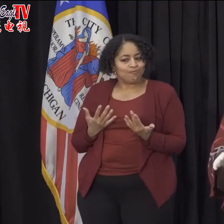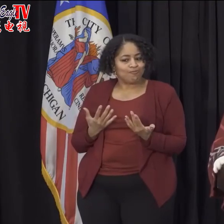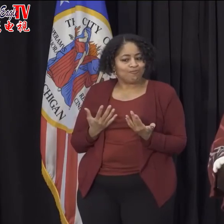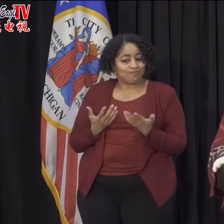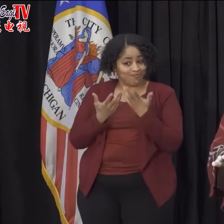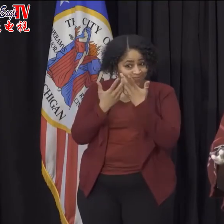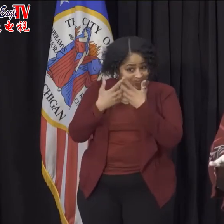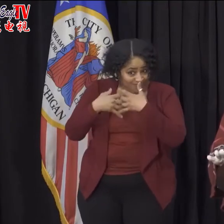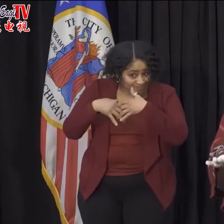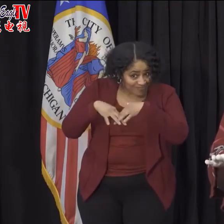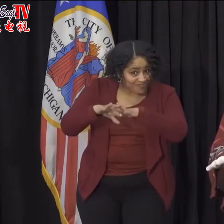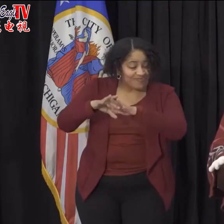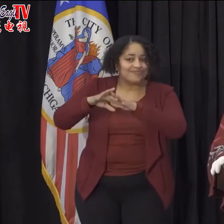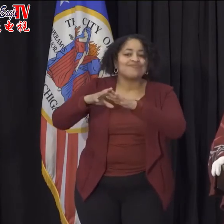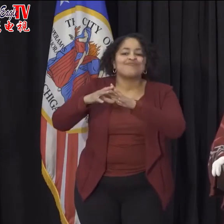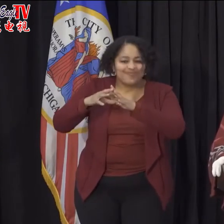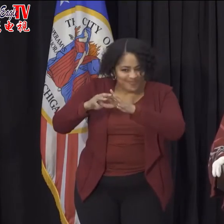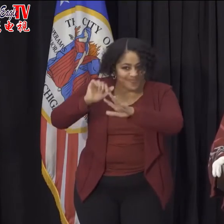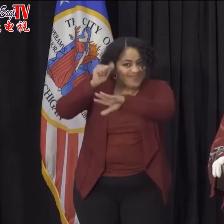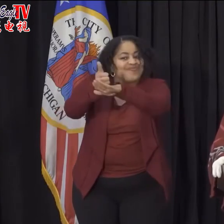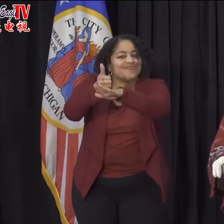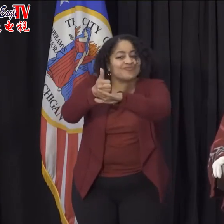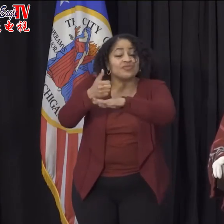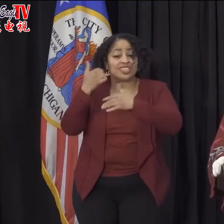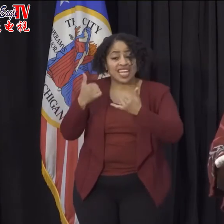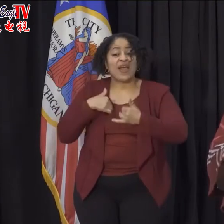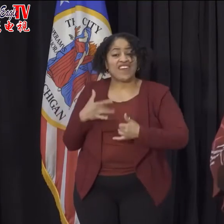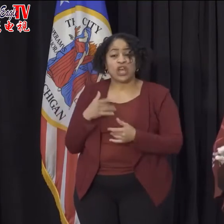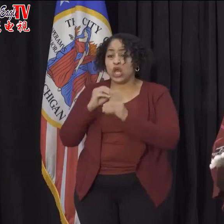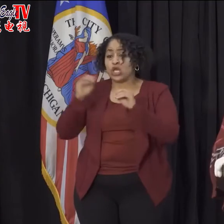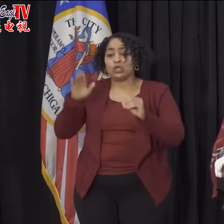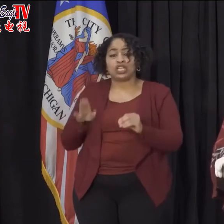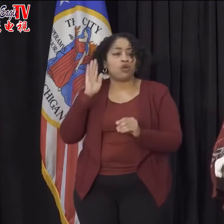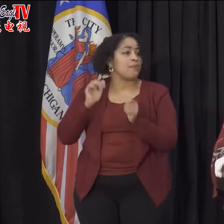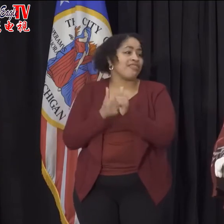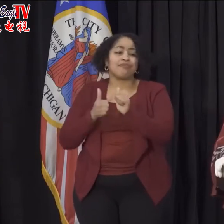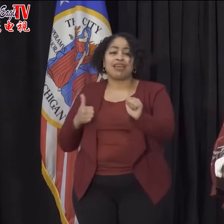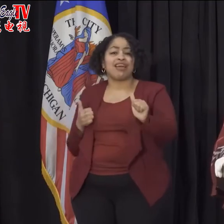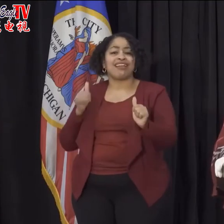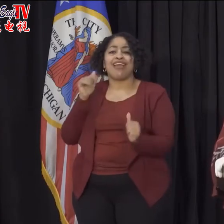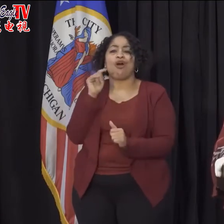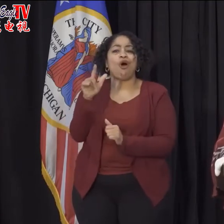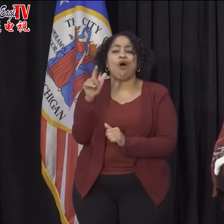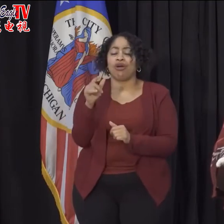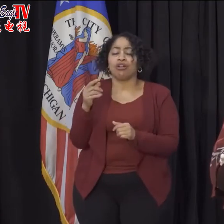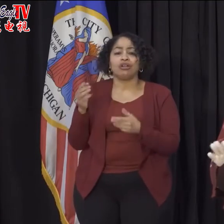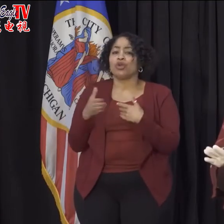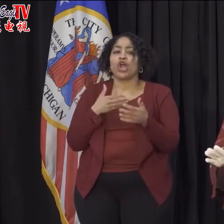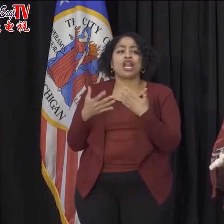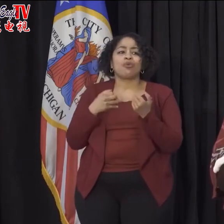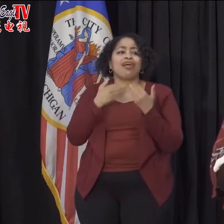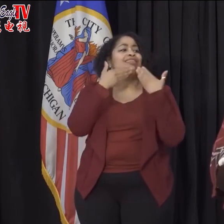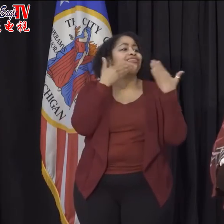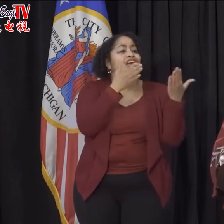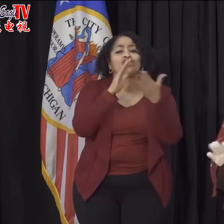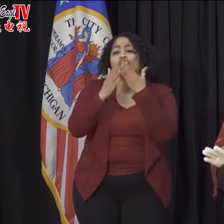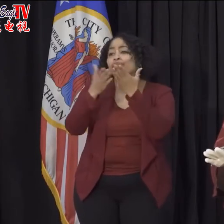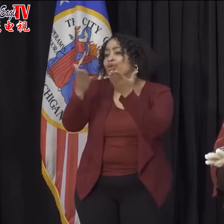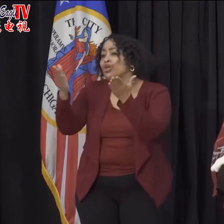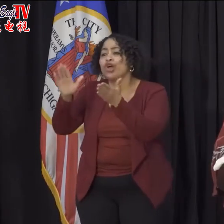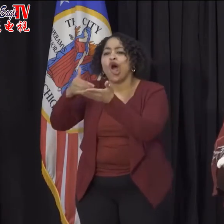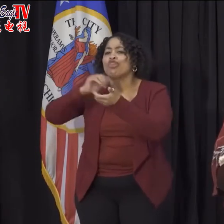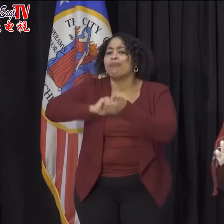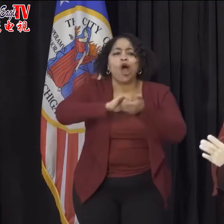along because I feel that no child will be left behind at all, regardless. So I definitely want to thank the community, all